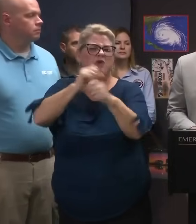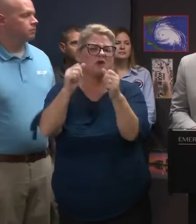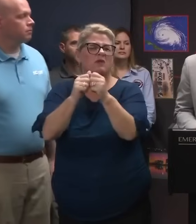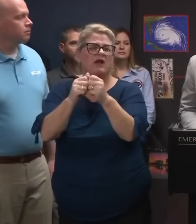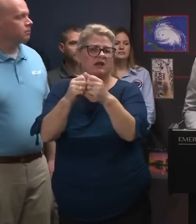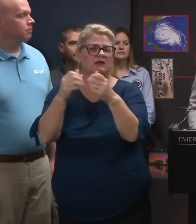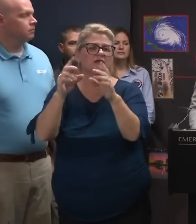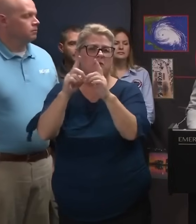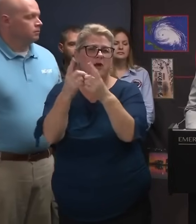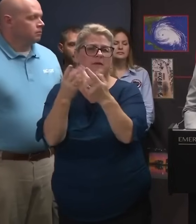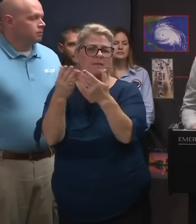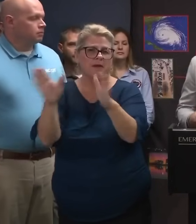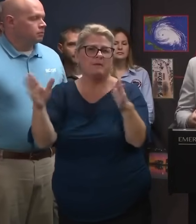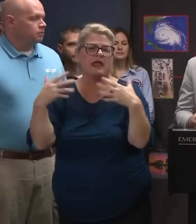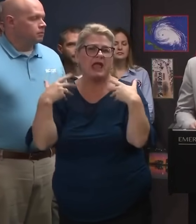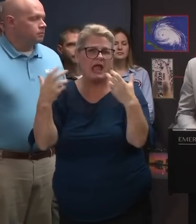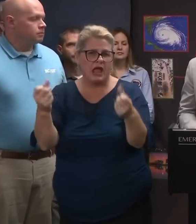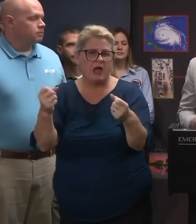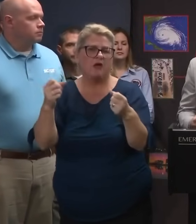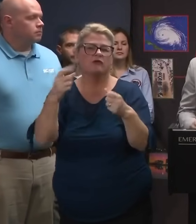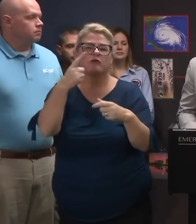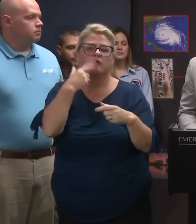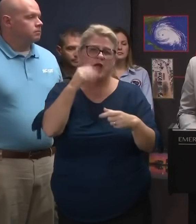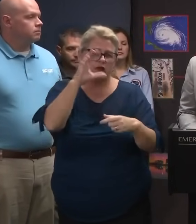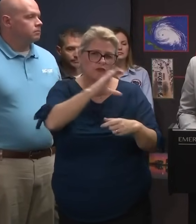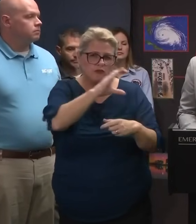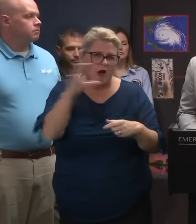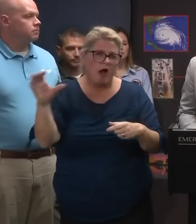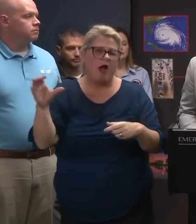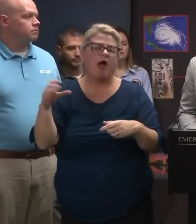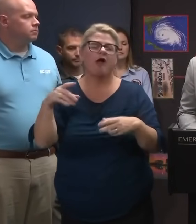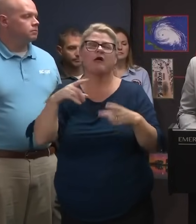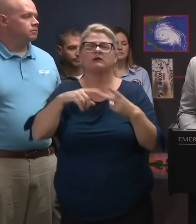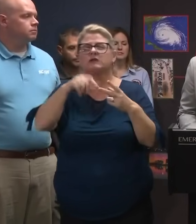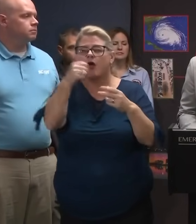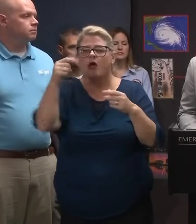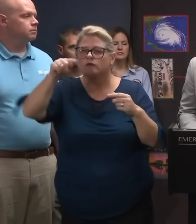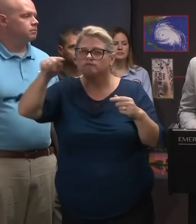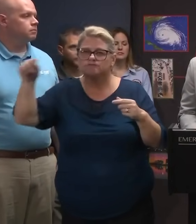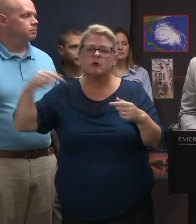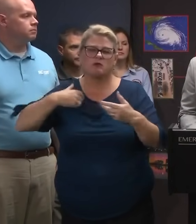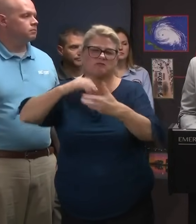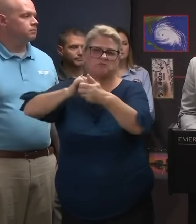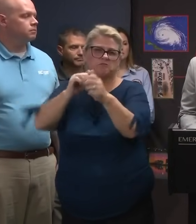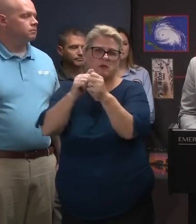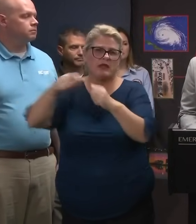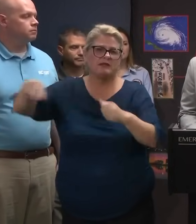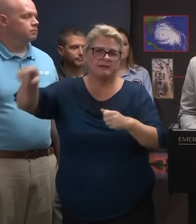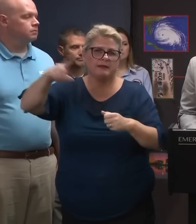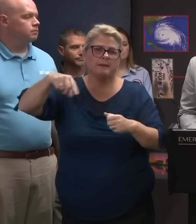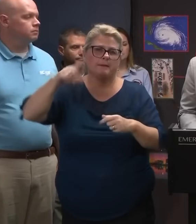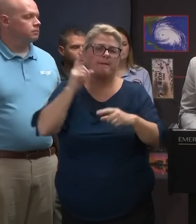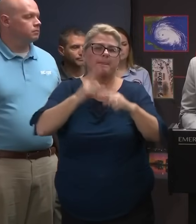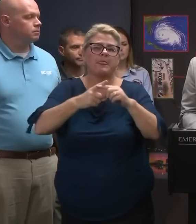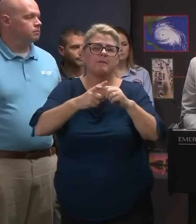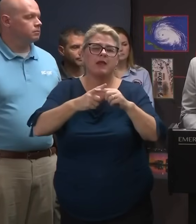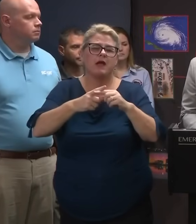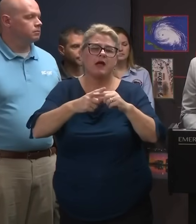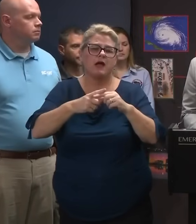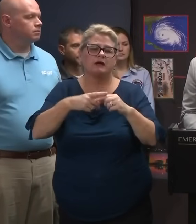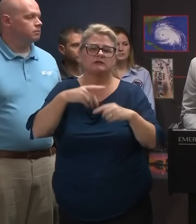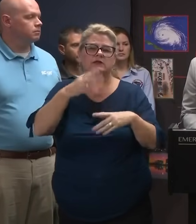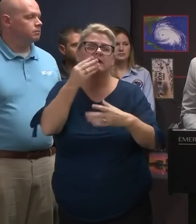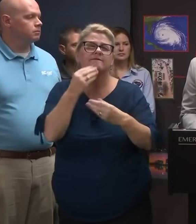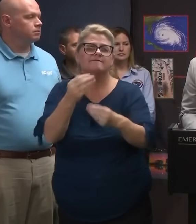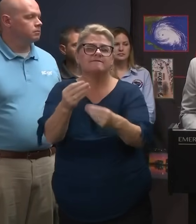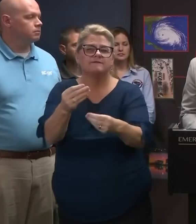with operation of these sites with Red Cross and a few other organizations. And we continue to work on